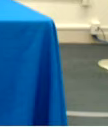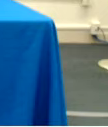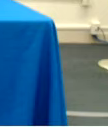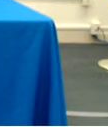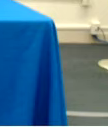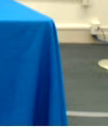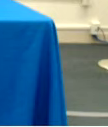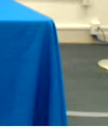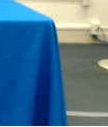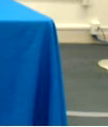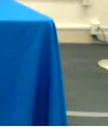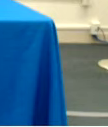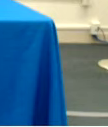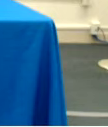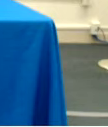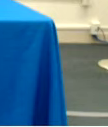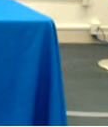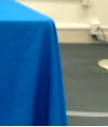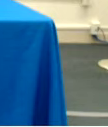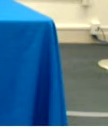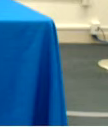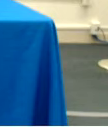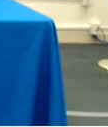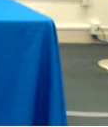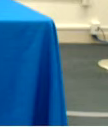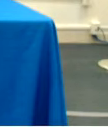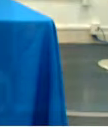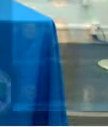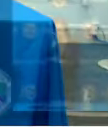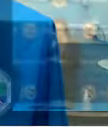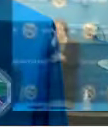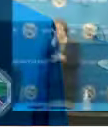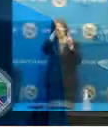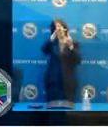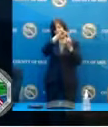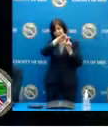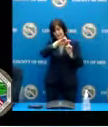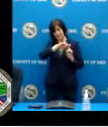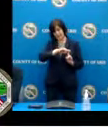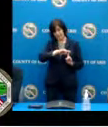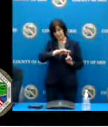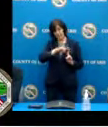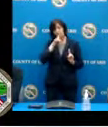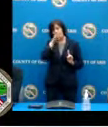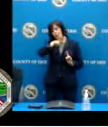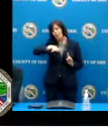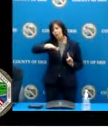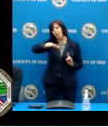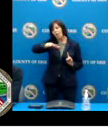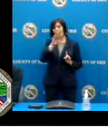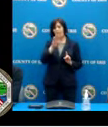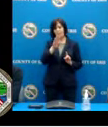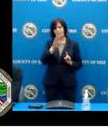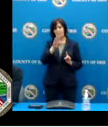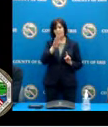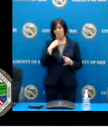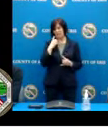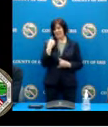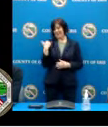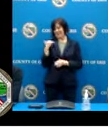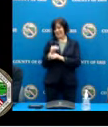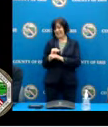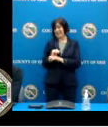today, there were 1,558 total positive cases for all labs. As we announced last night,